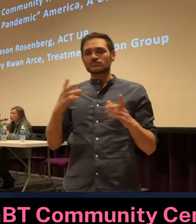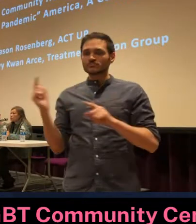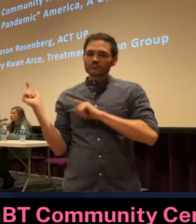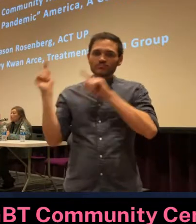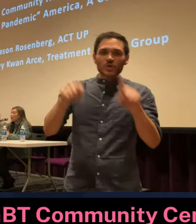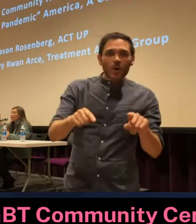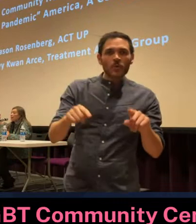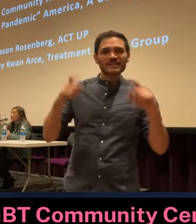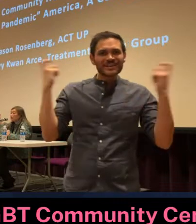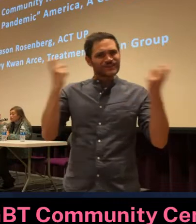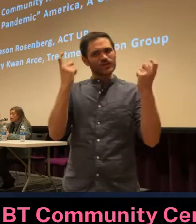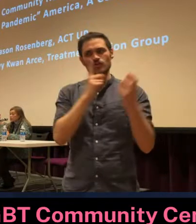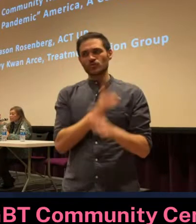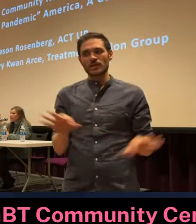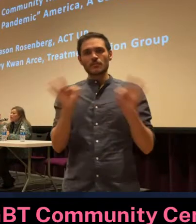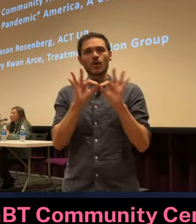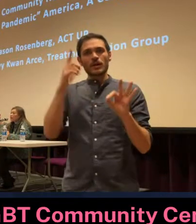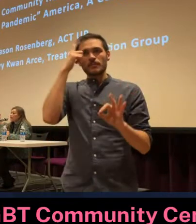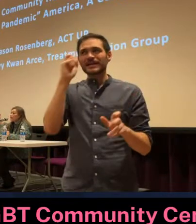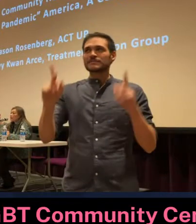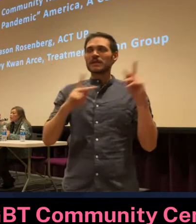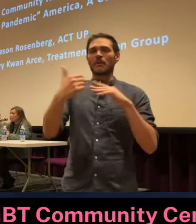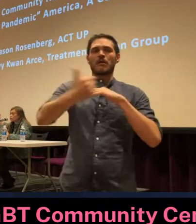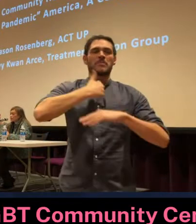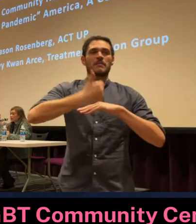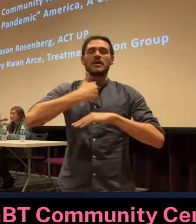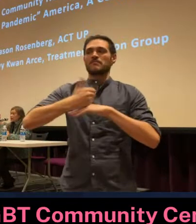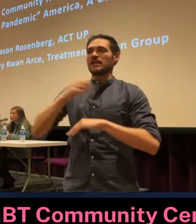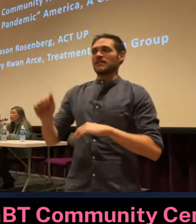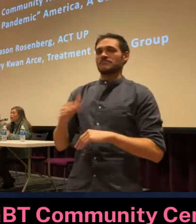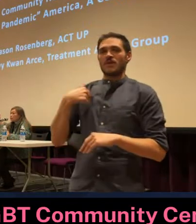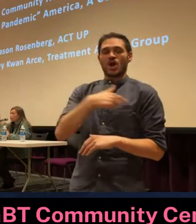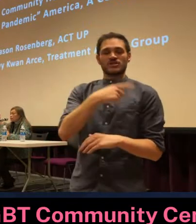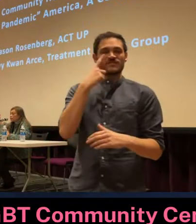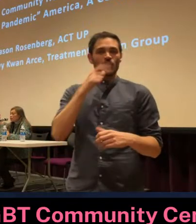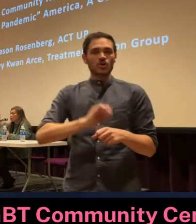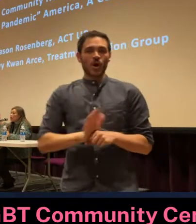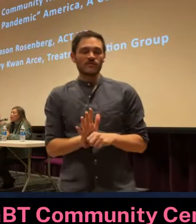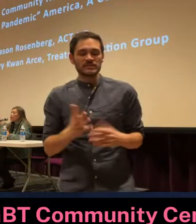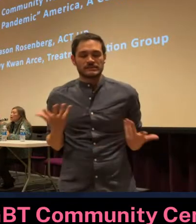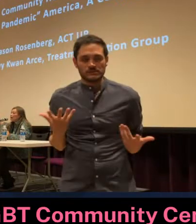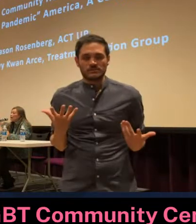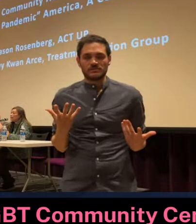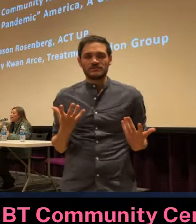next year we succeeded, but it took that kind of work within community.